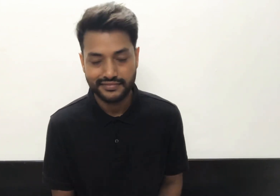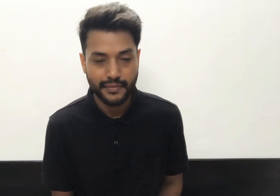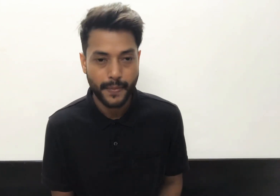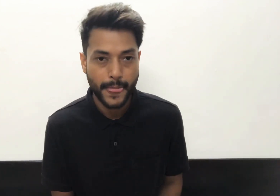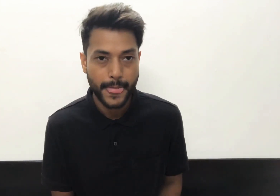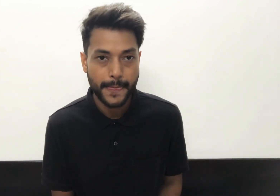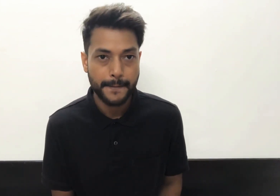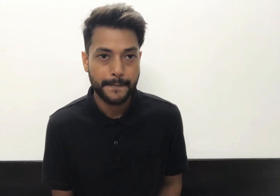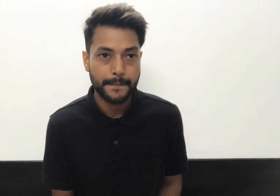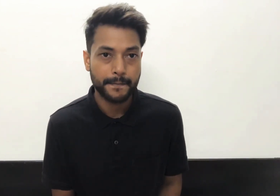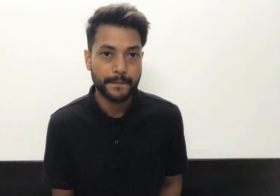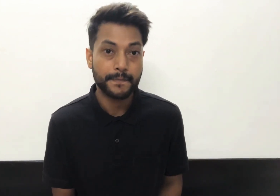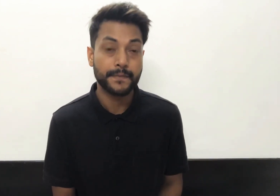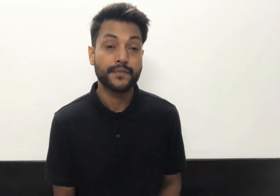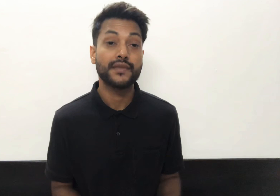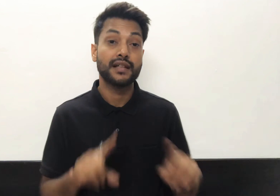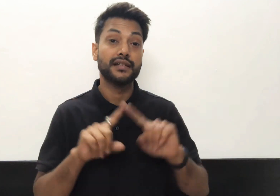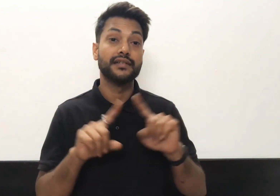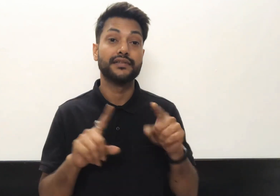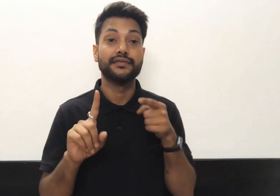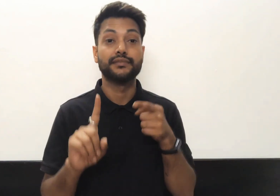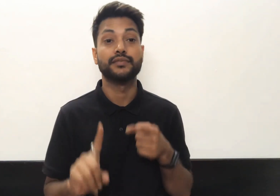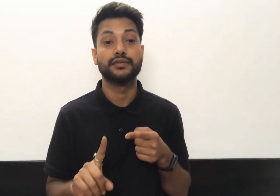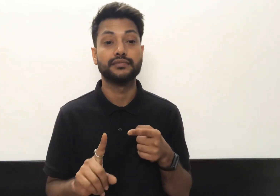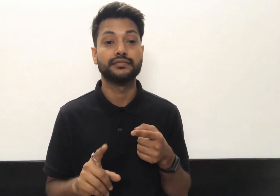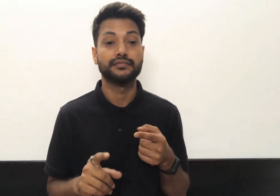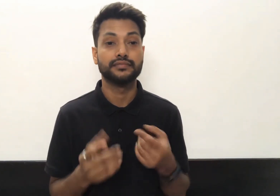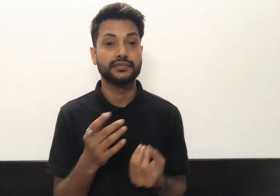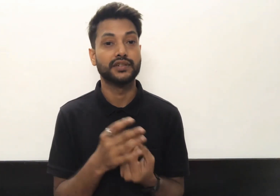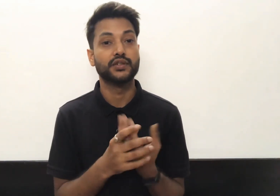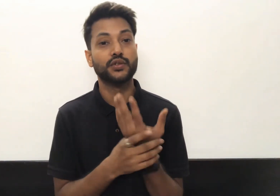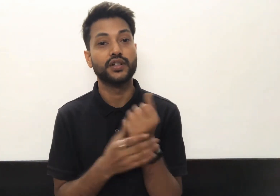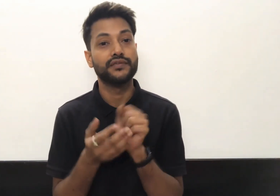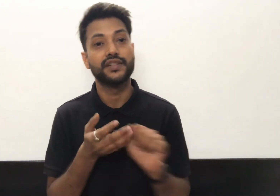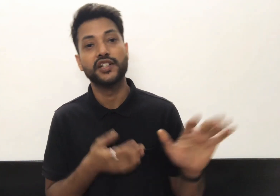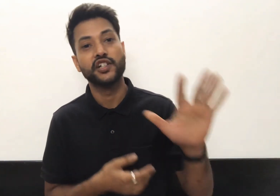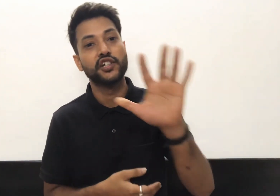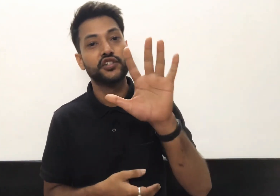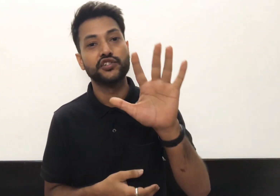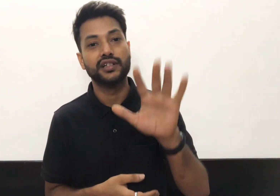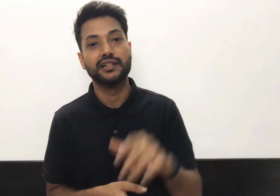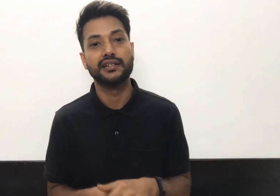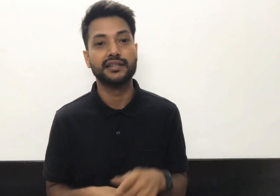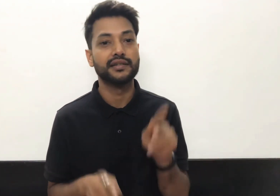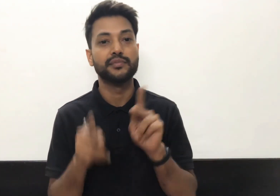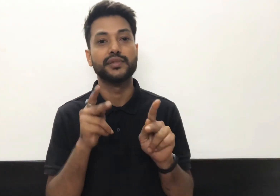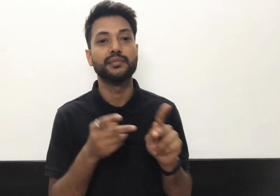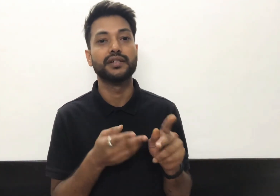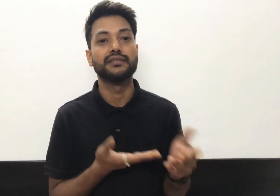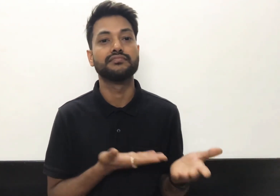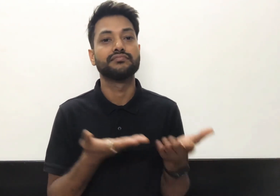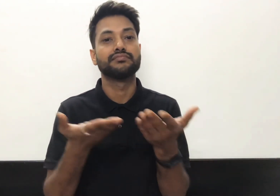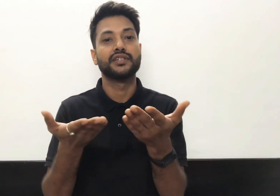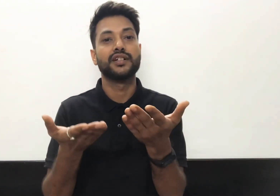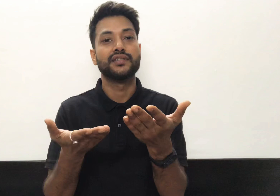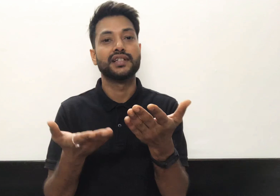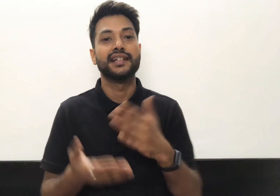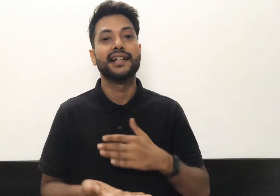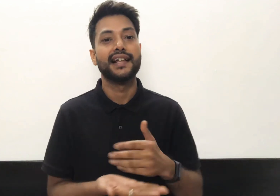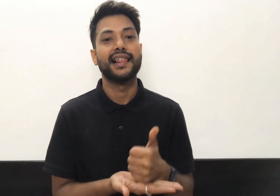At different points in the growth of Isha, people have offered help conditionally and we've